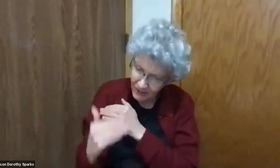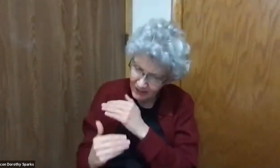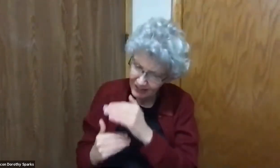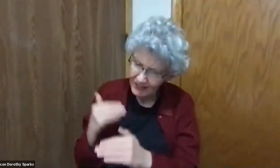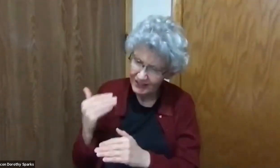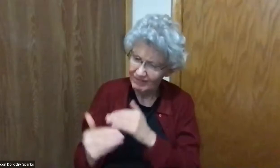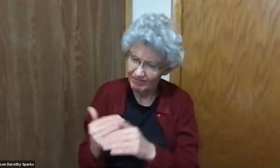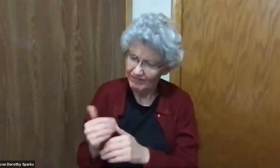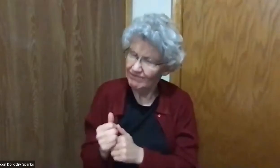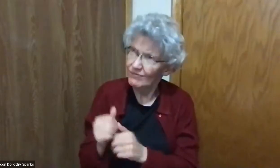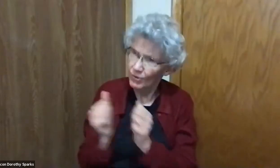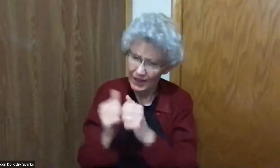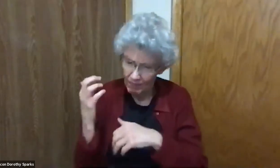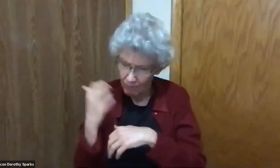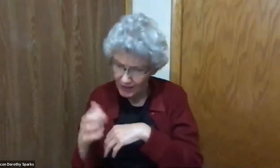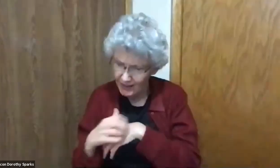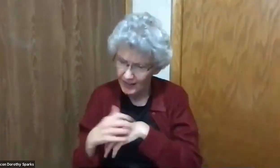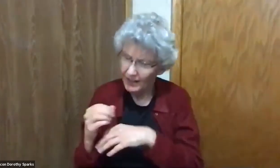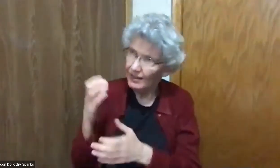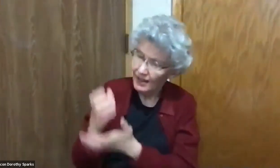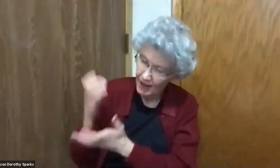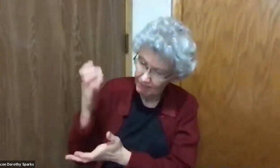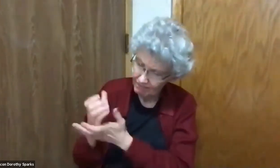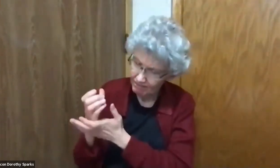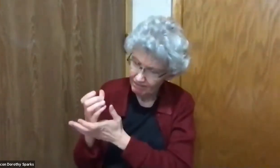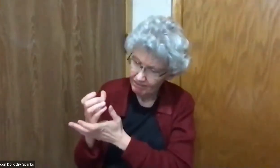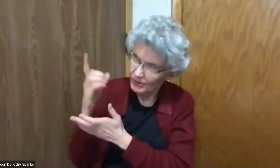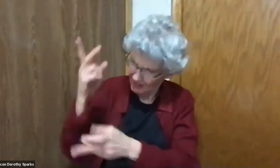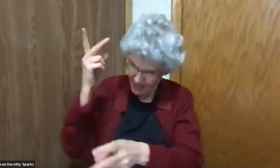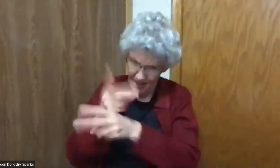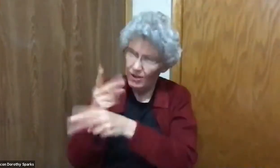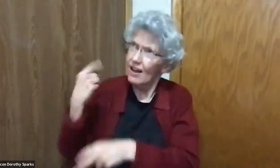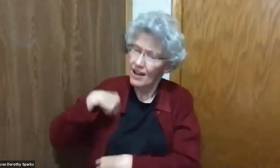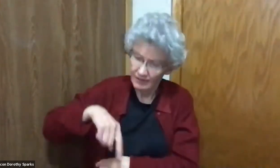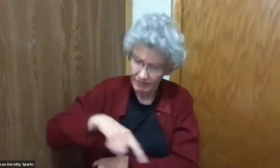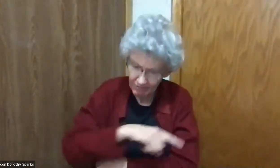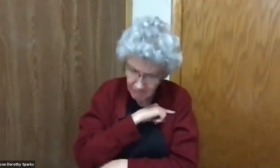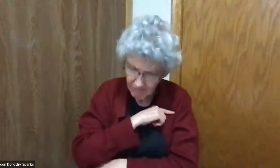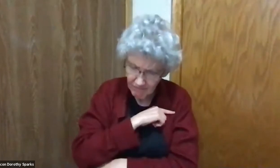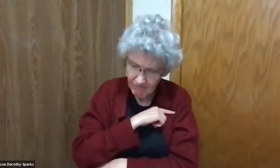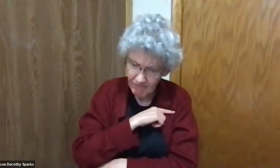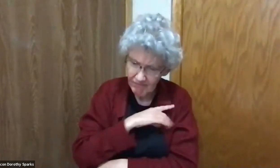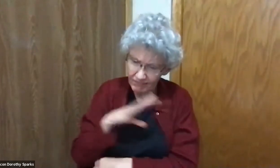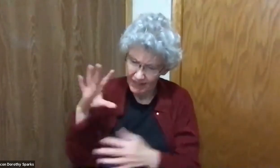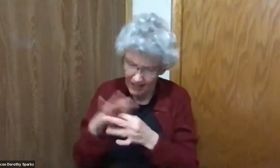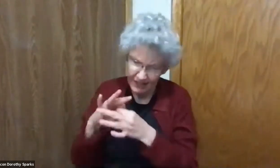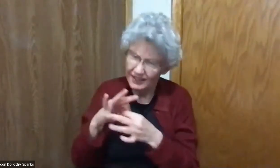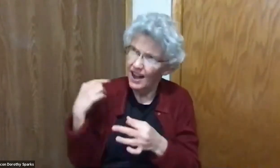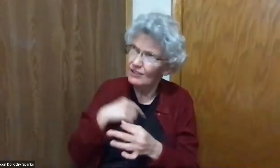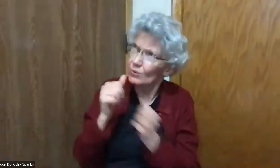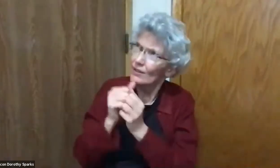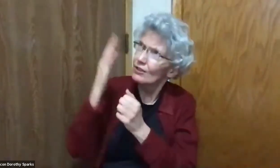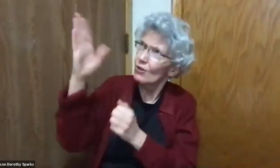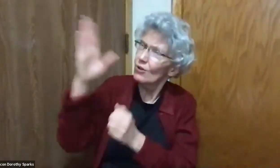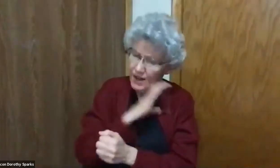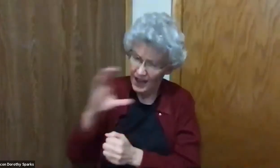Let us pray. God, you are generous. With the bread and the cup, you take